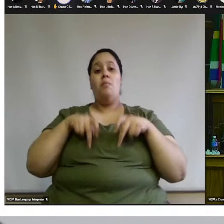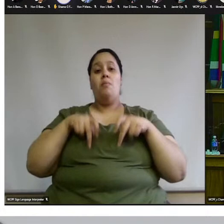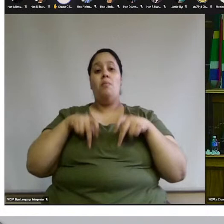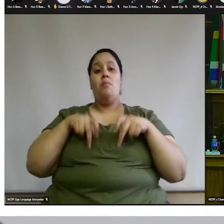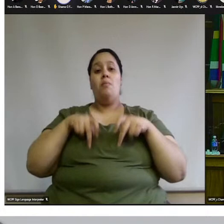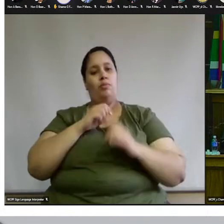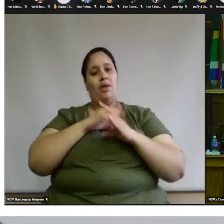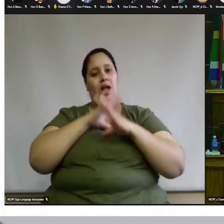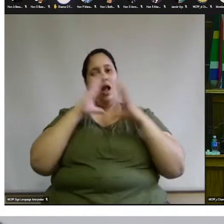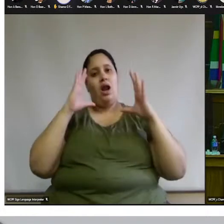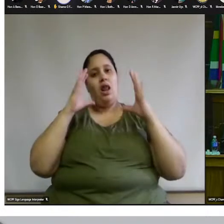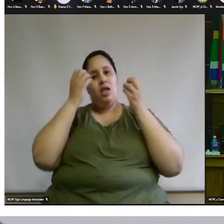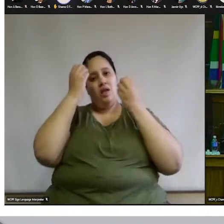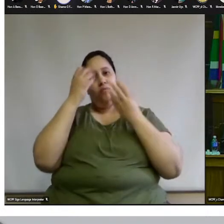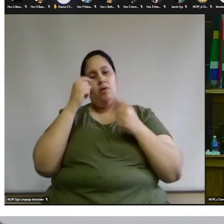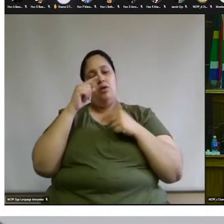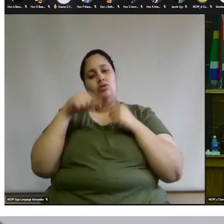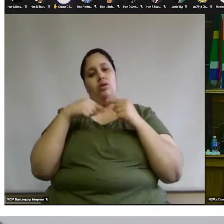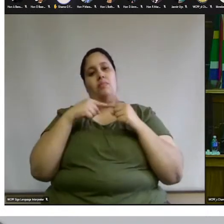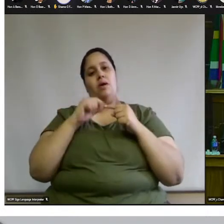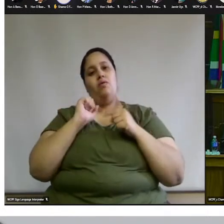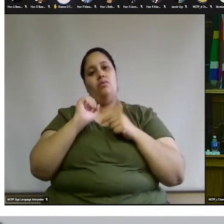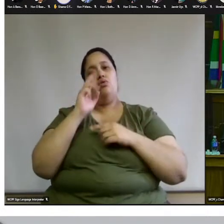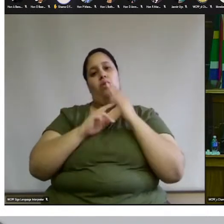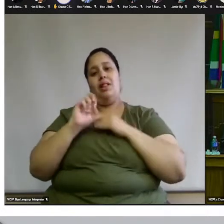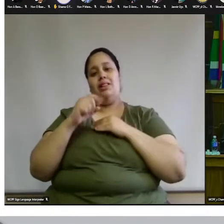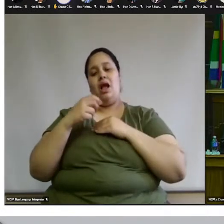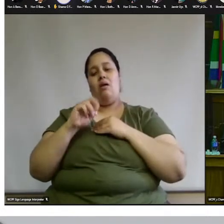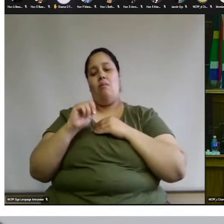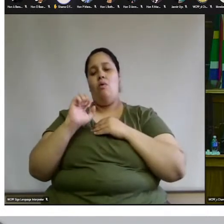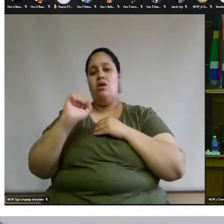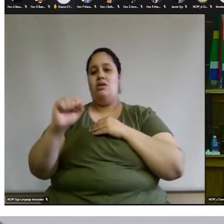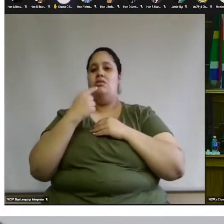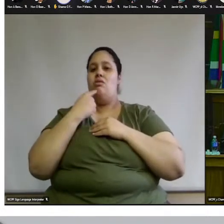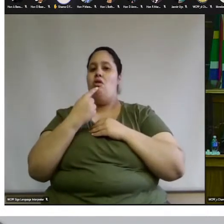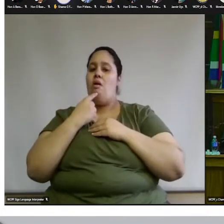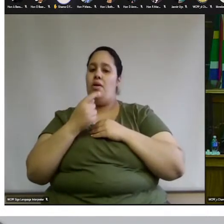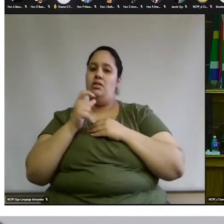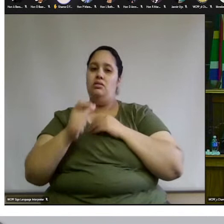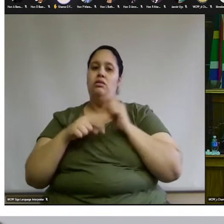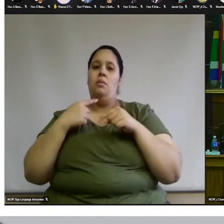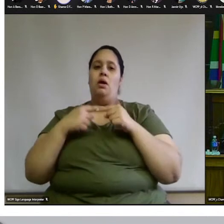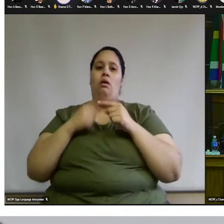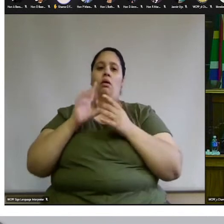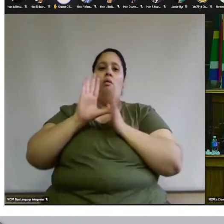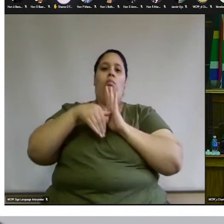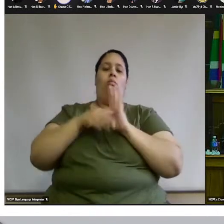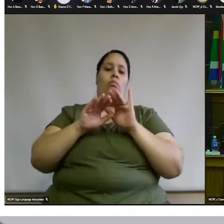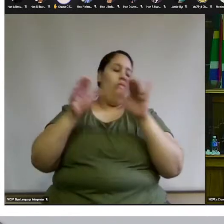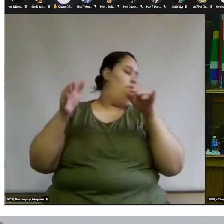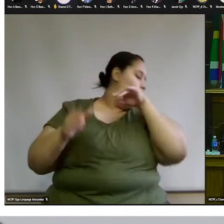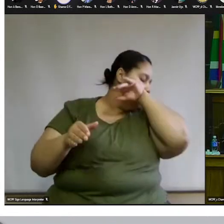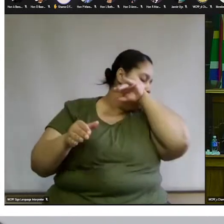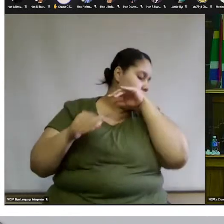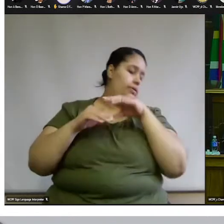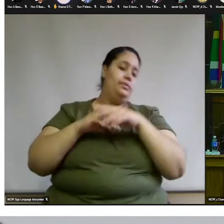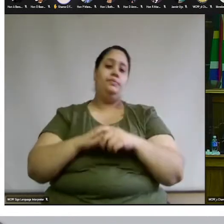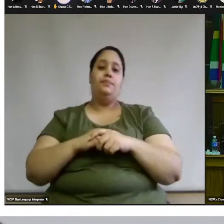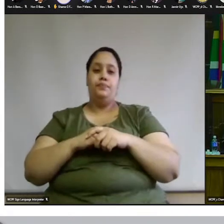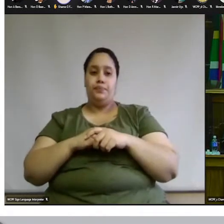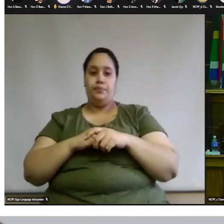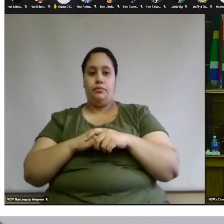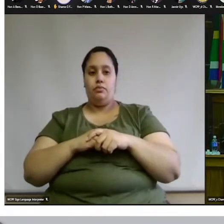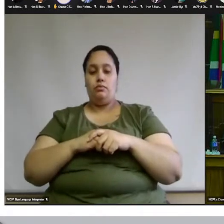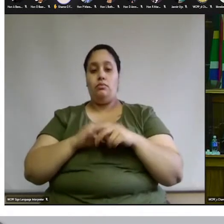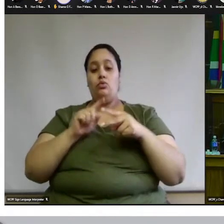record straight regarding the Honourable Doug Moore's inputs on the disability desk. I think there are two